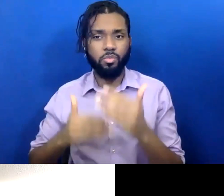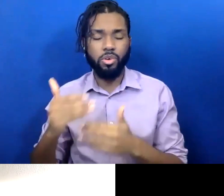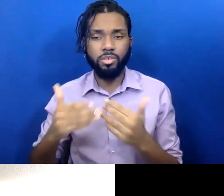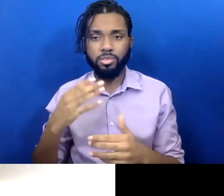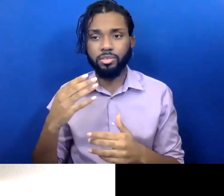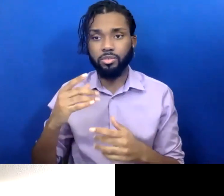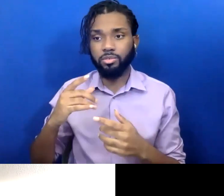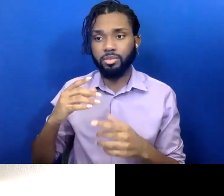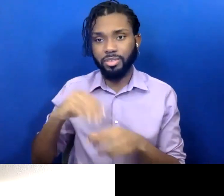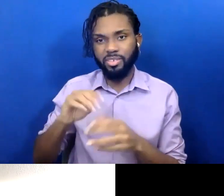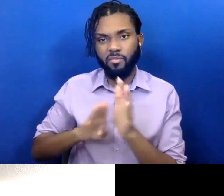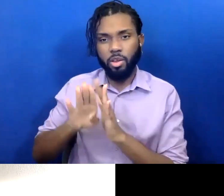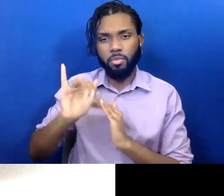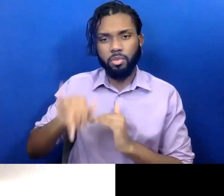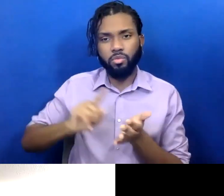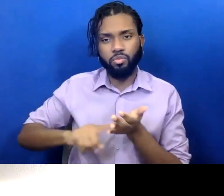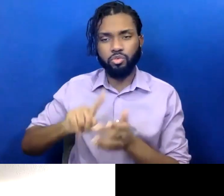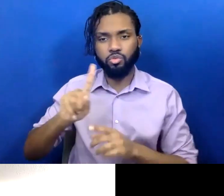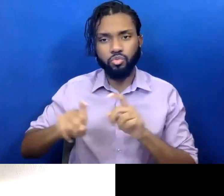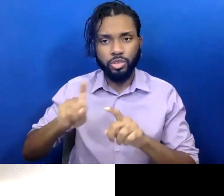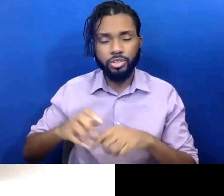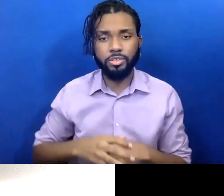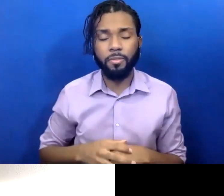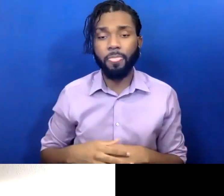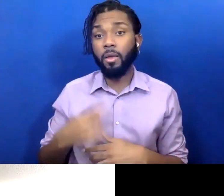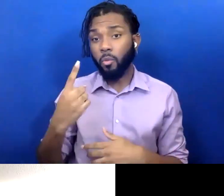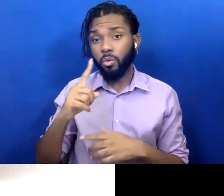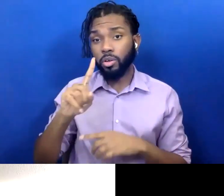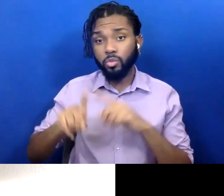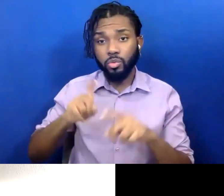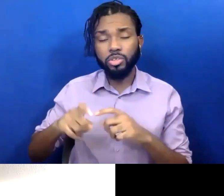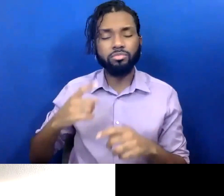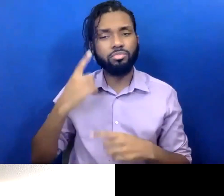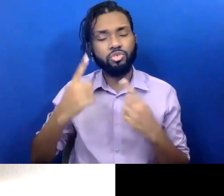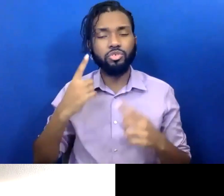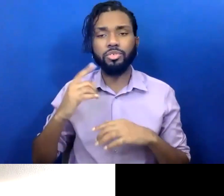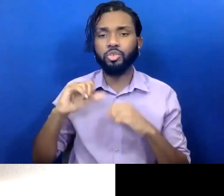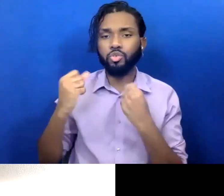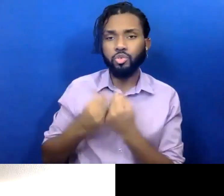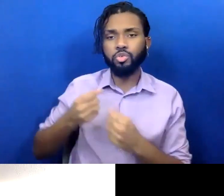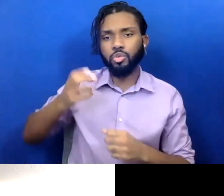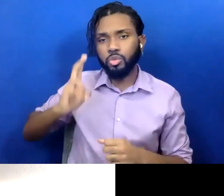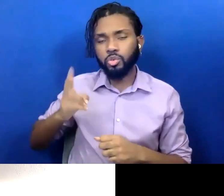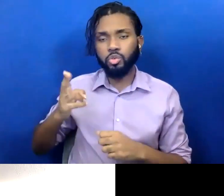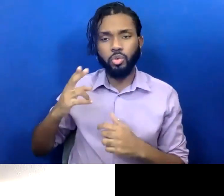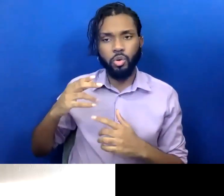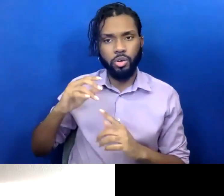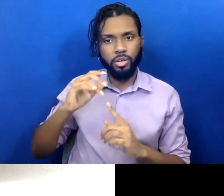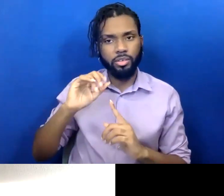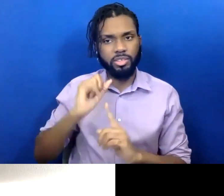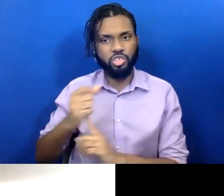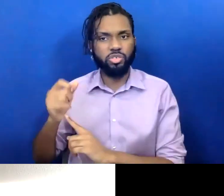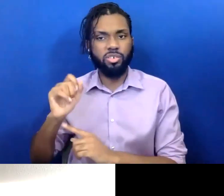these research questions and whether those questions are considering the socio-historical conditions of the populations that they're